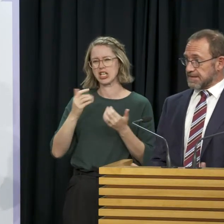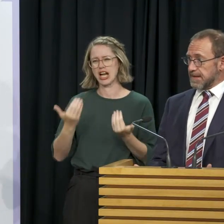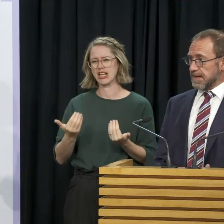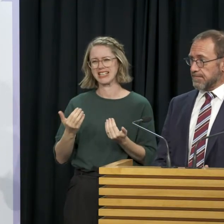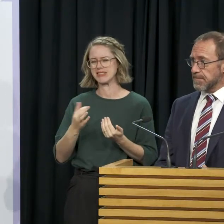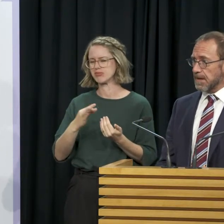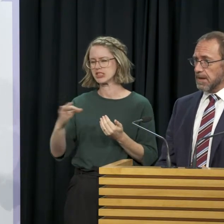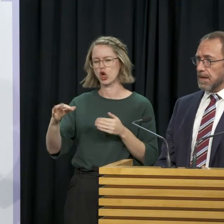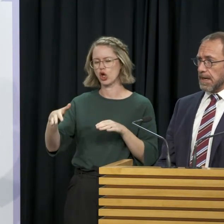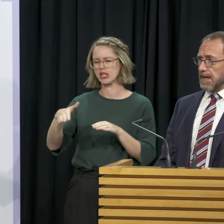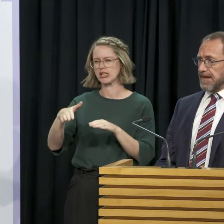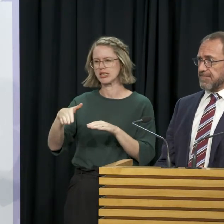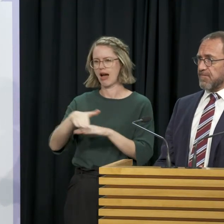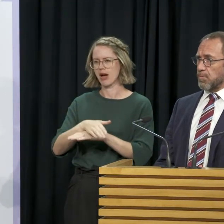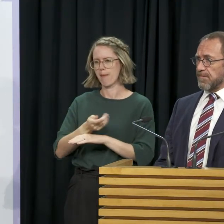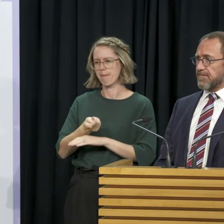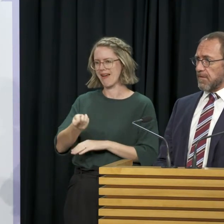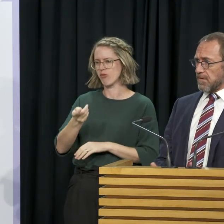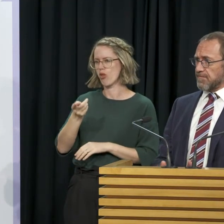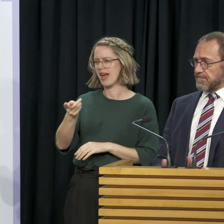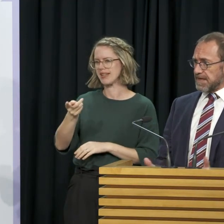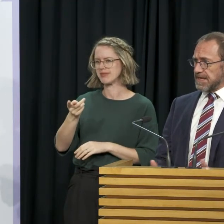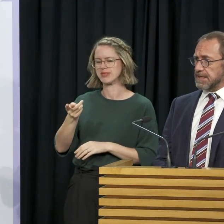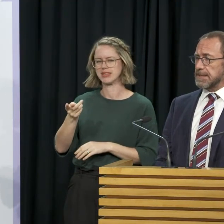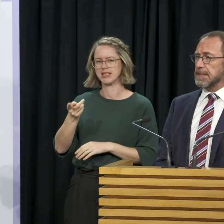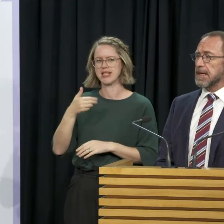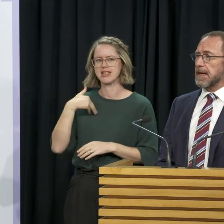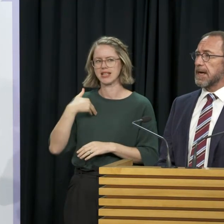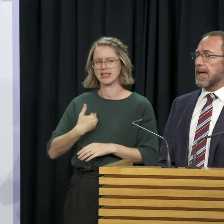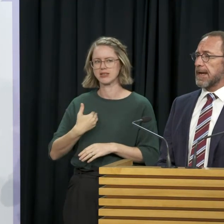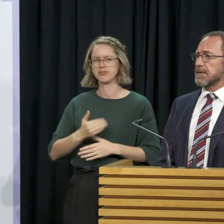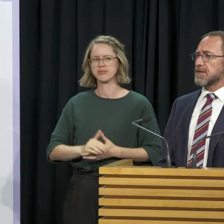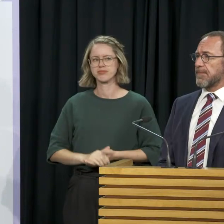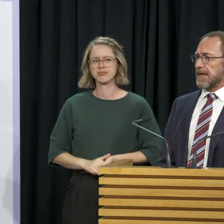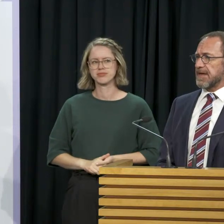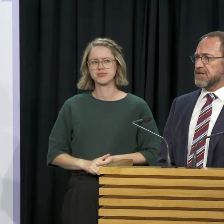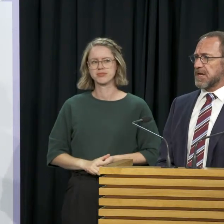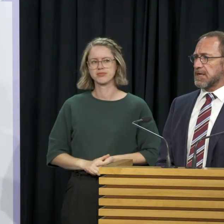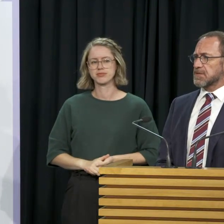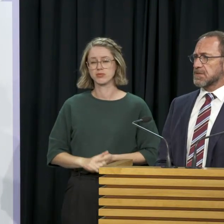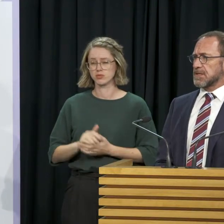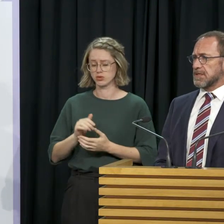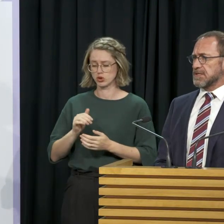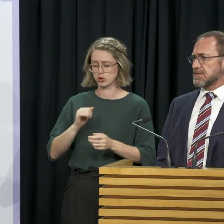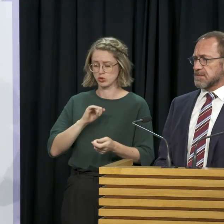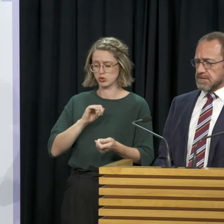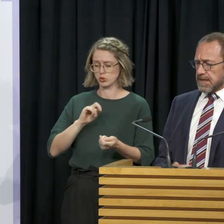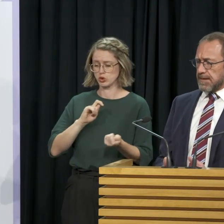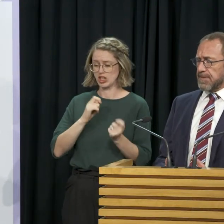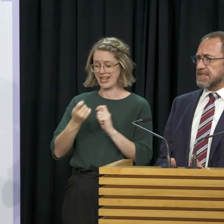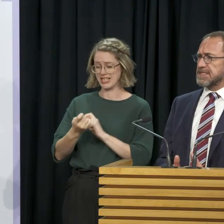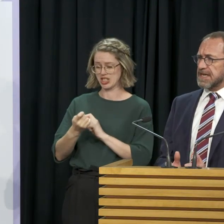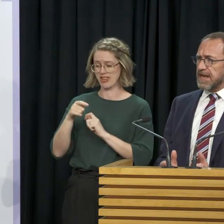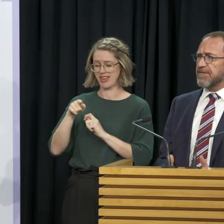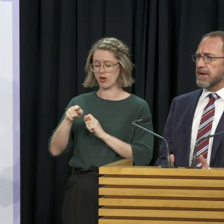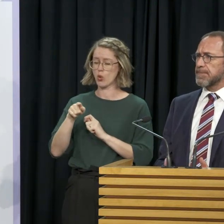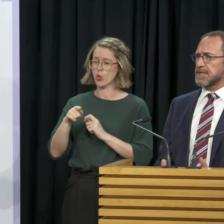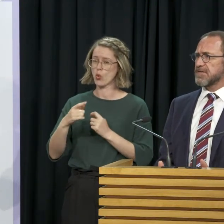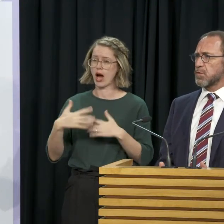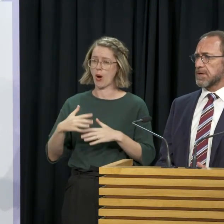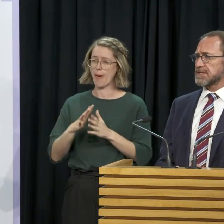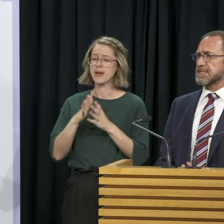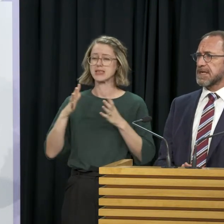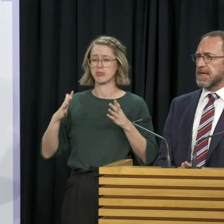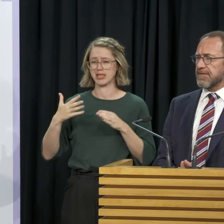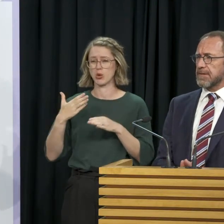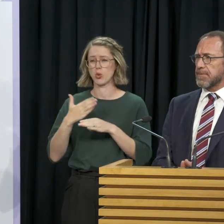cover that form of need, and to make that change is a significant piece